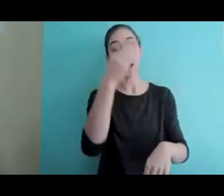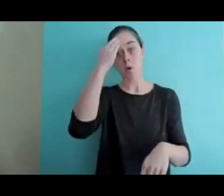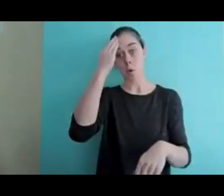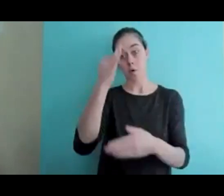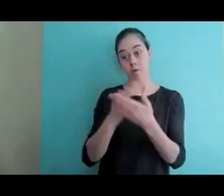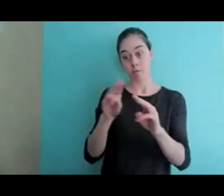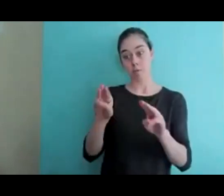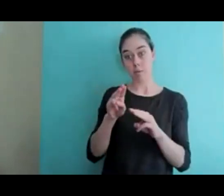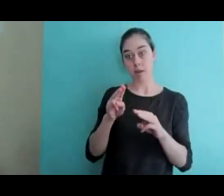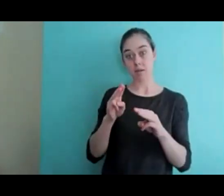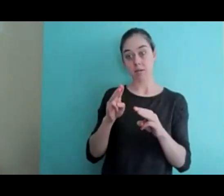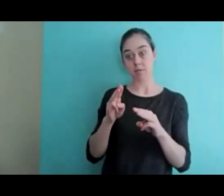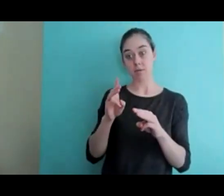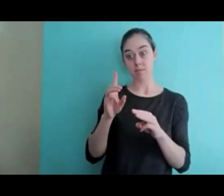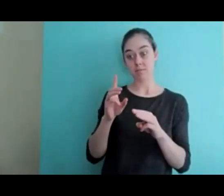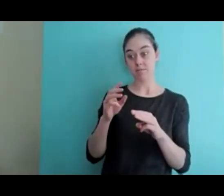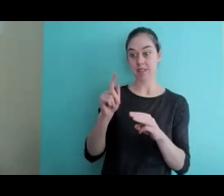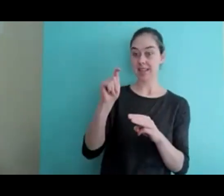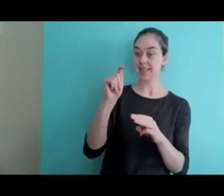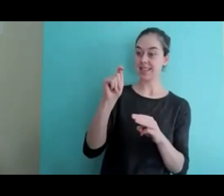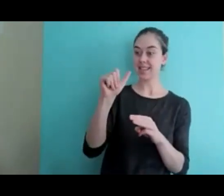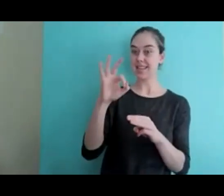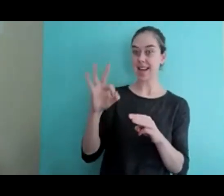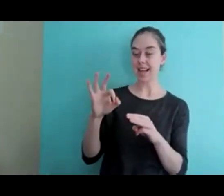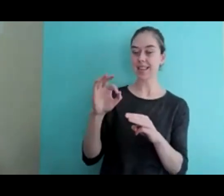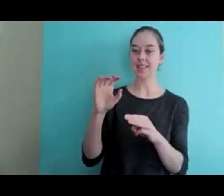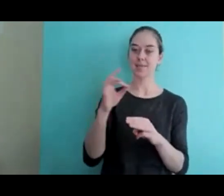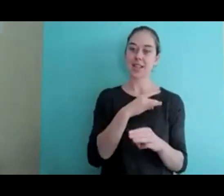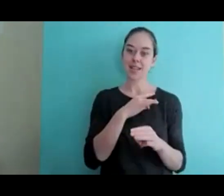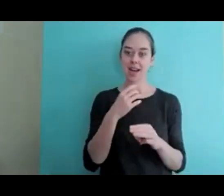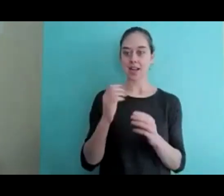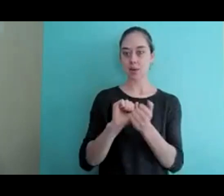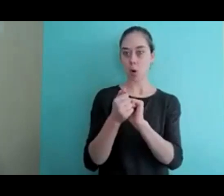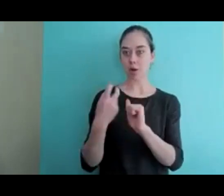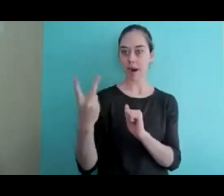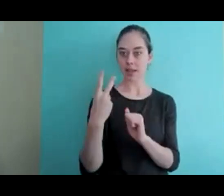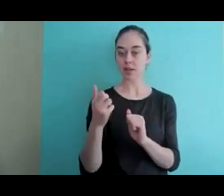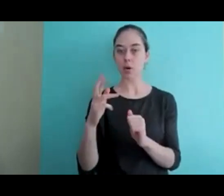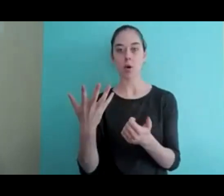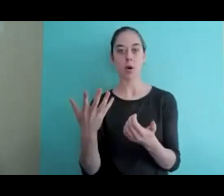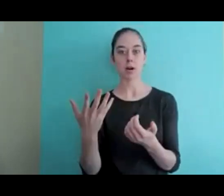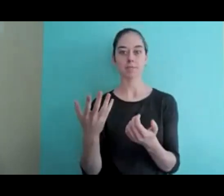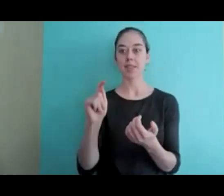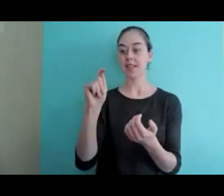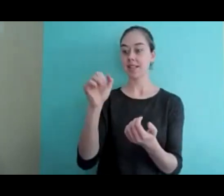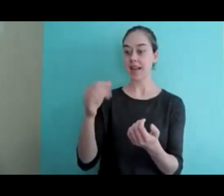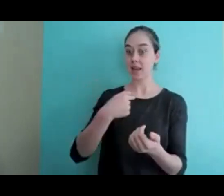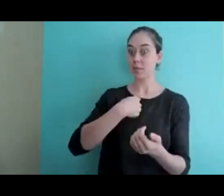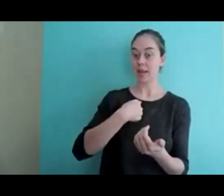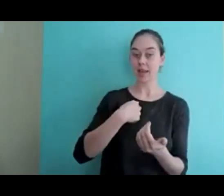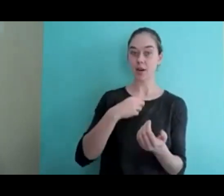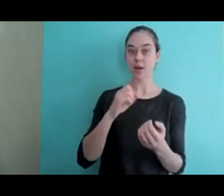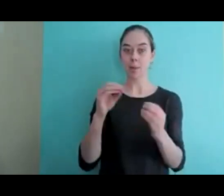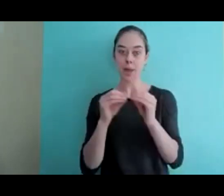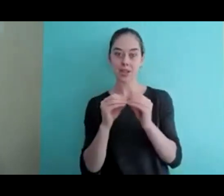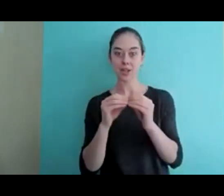do, tag the Kildare Sports Partnership or tag myself and mention Operation Transformation or whatever. It's just good.